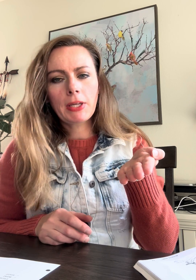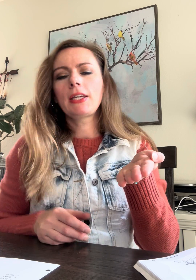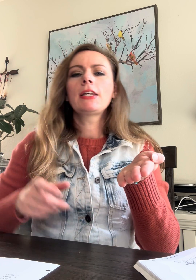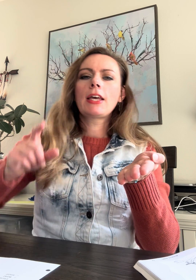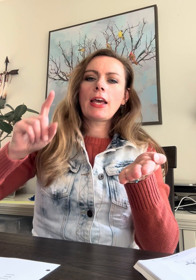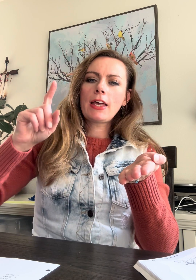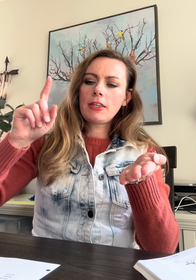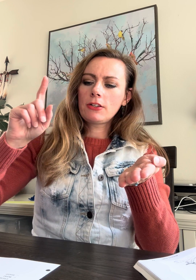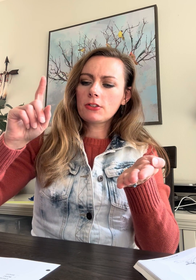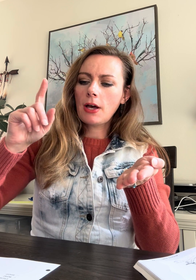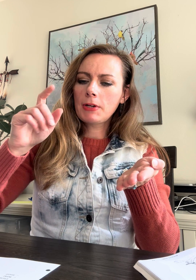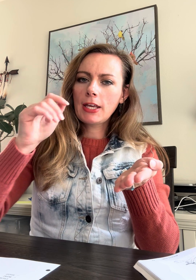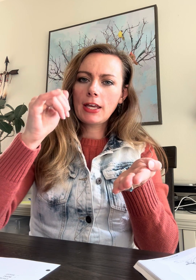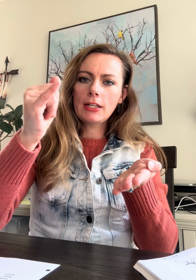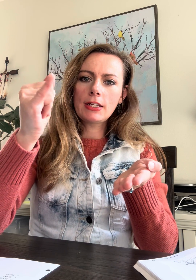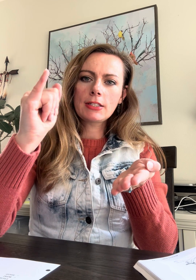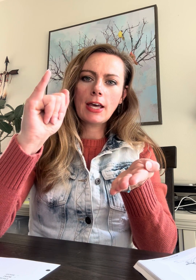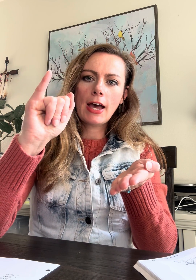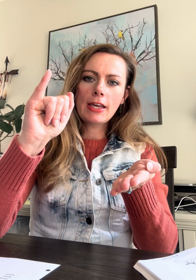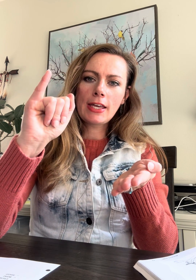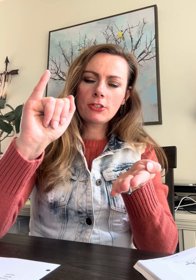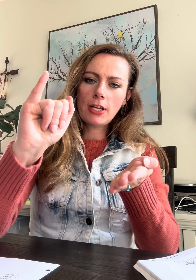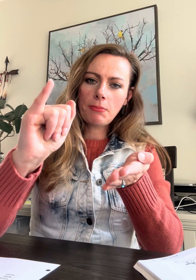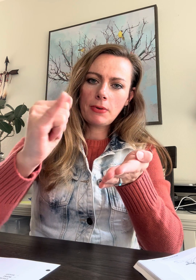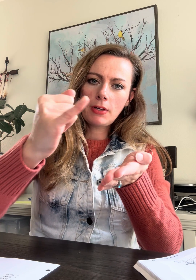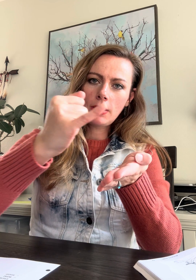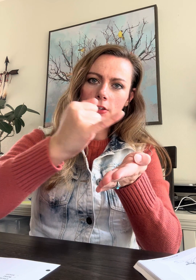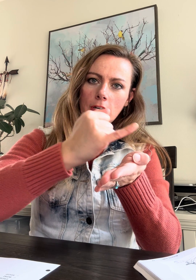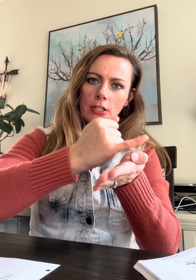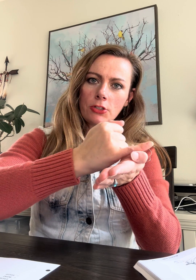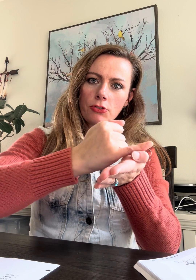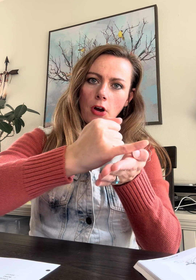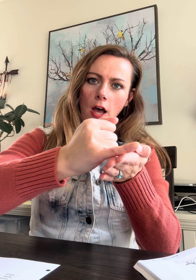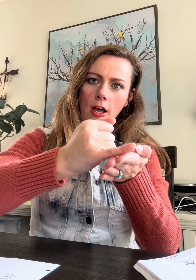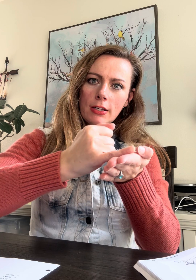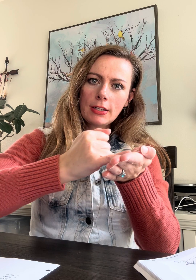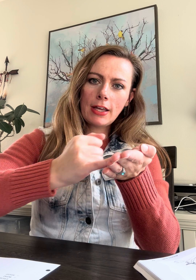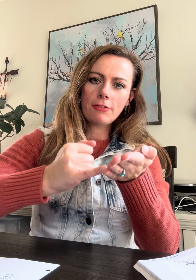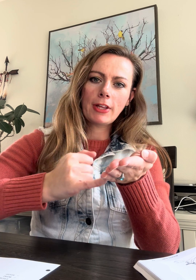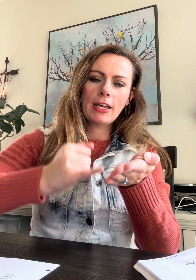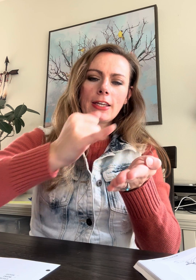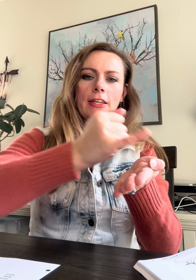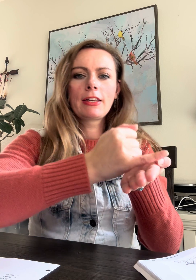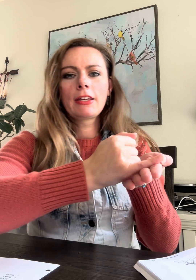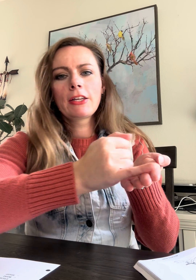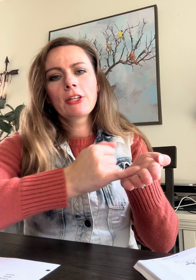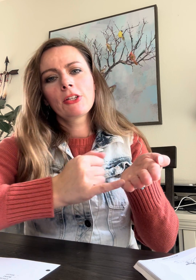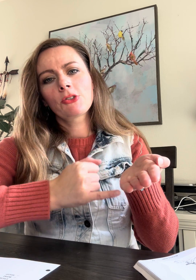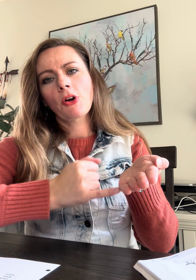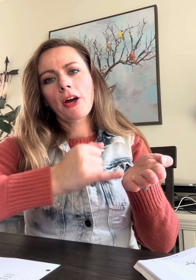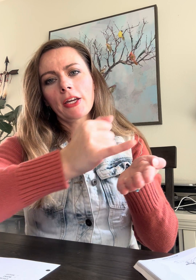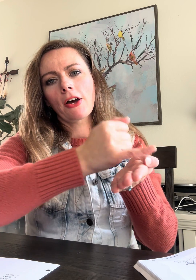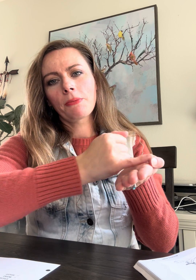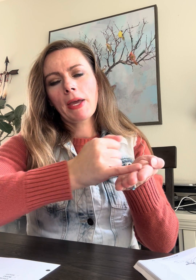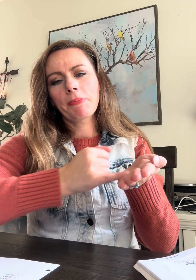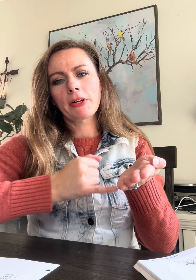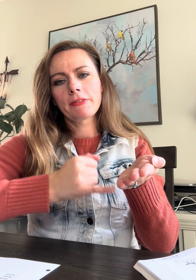B, and then your dominant hand is the I hand shape, and then you're gonna draw, kind of like drawing on paper.